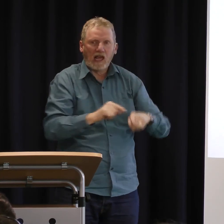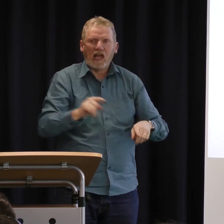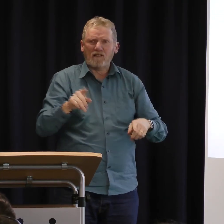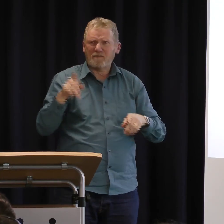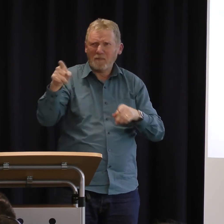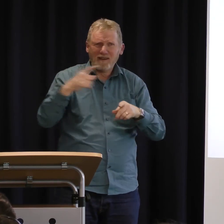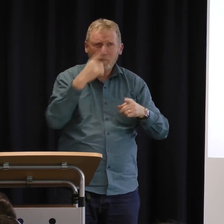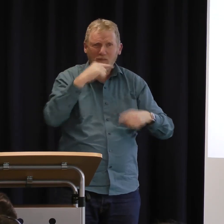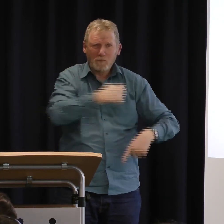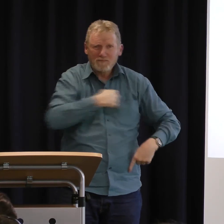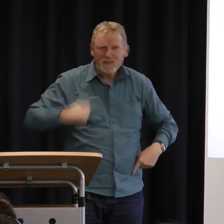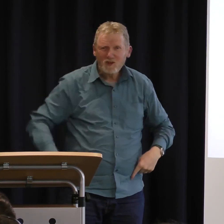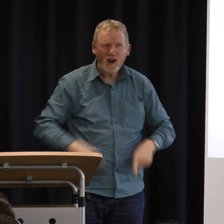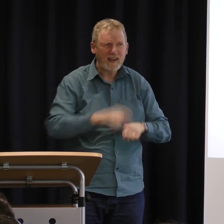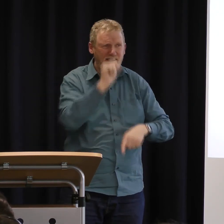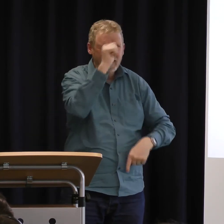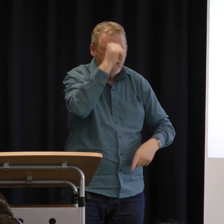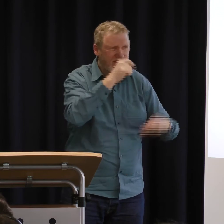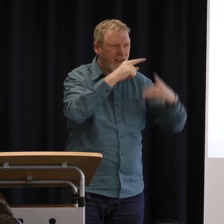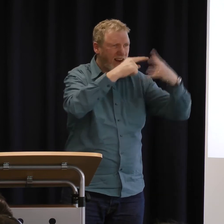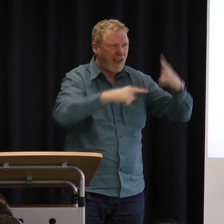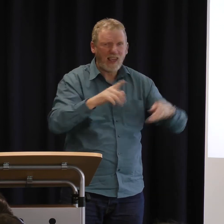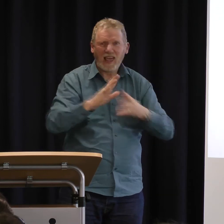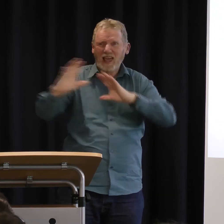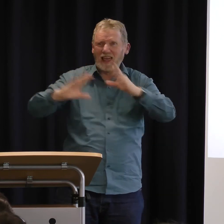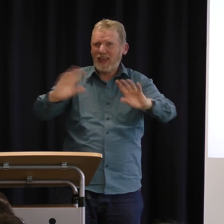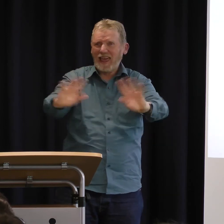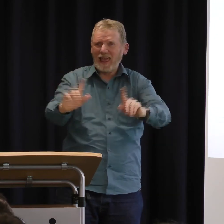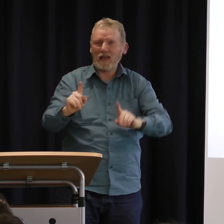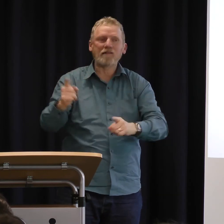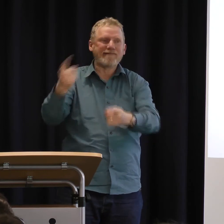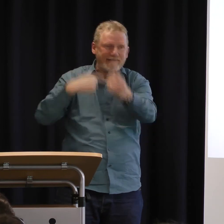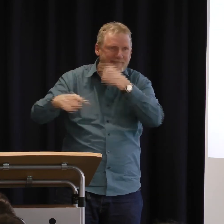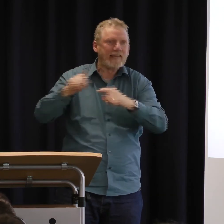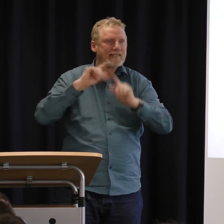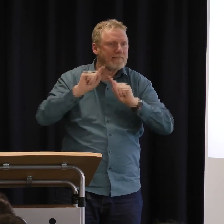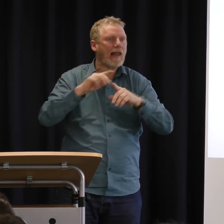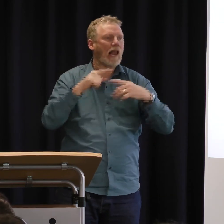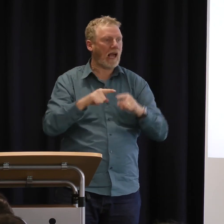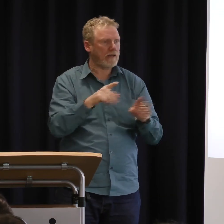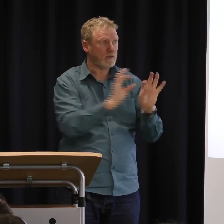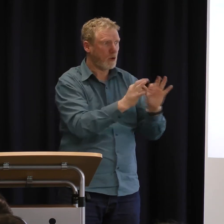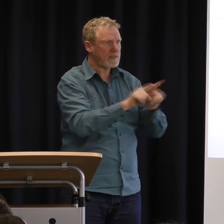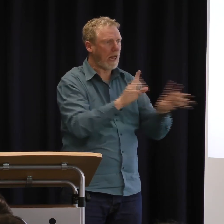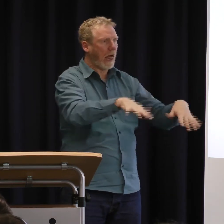an international event, the many things we had to do. We had people from China and India. We had no idea how to communicate with them. John Lovett